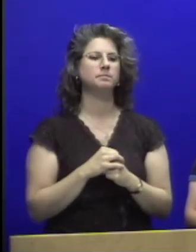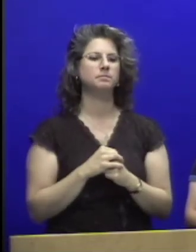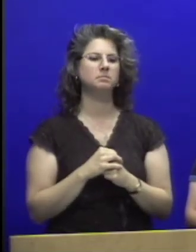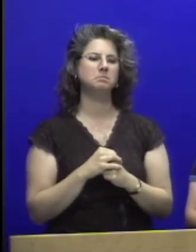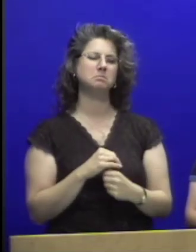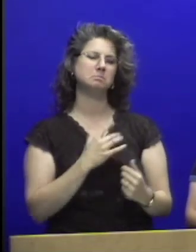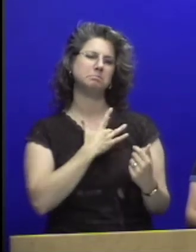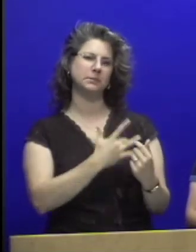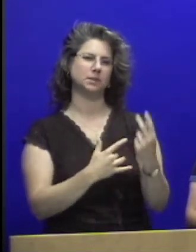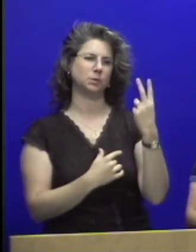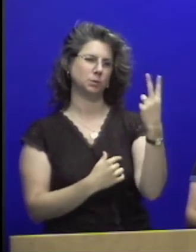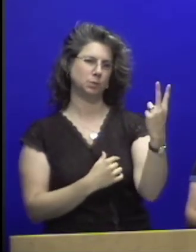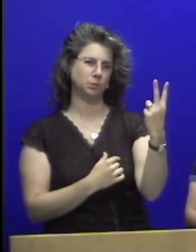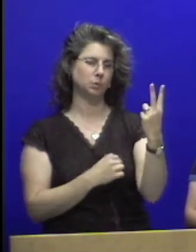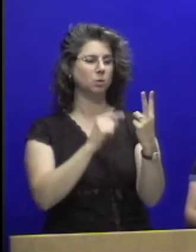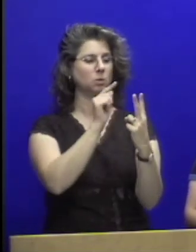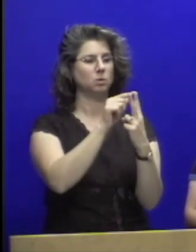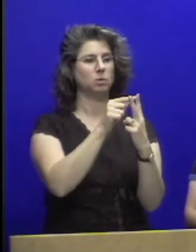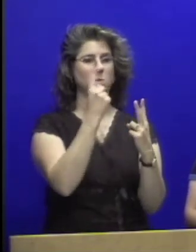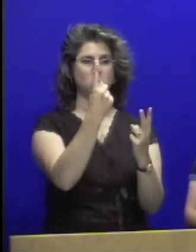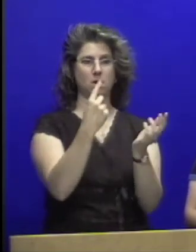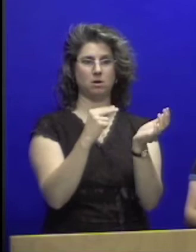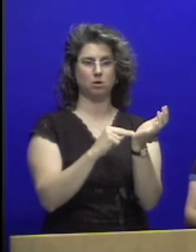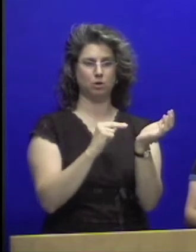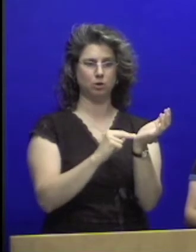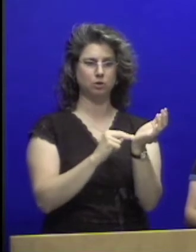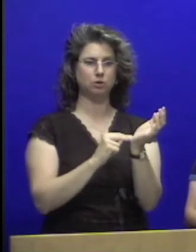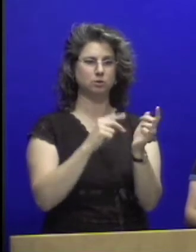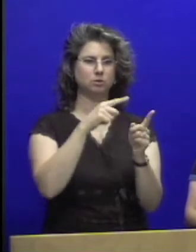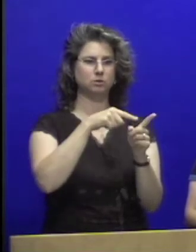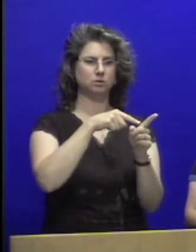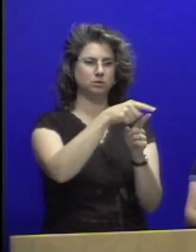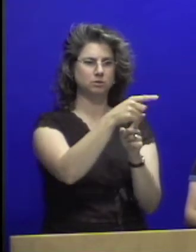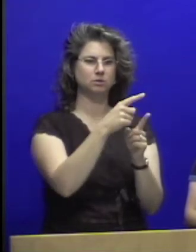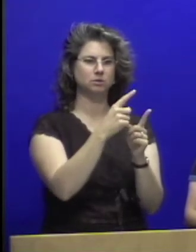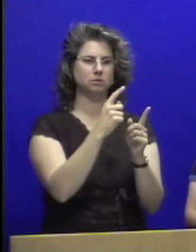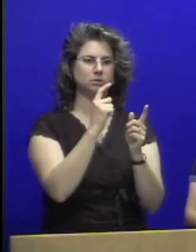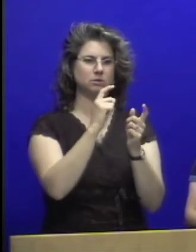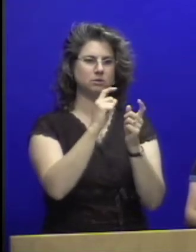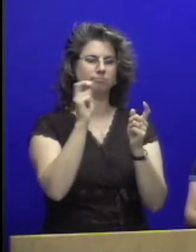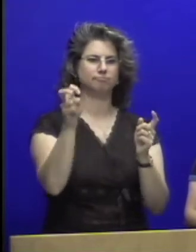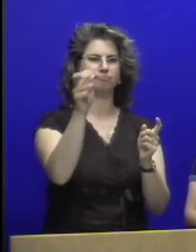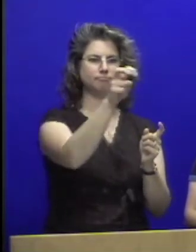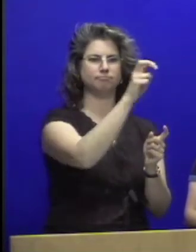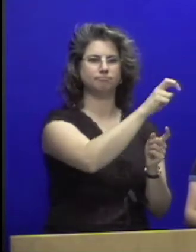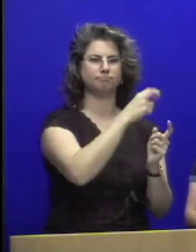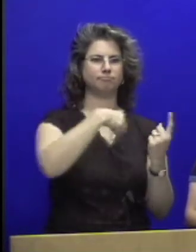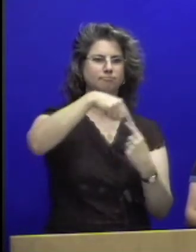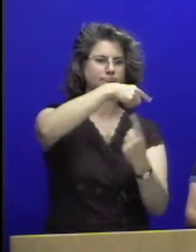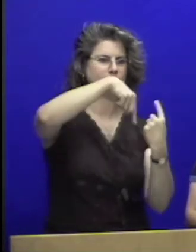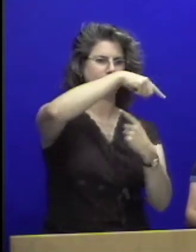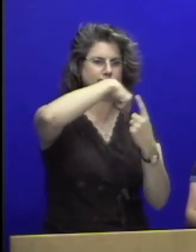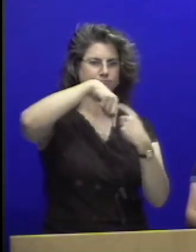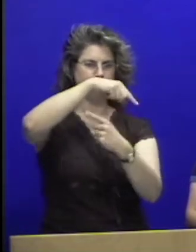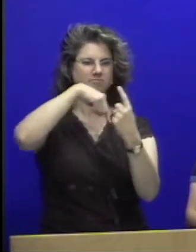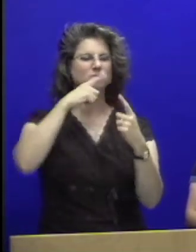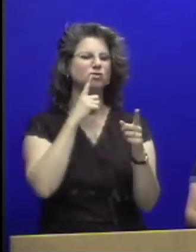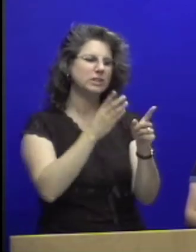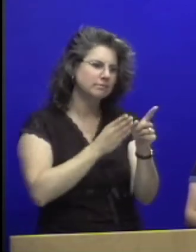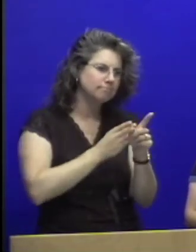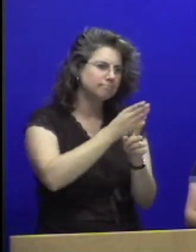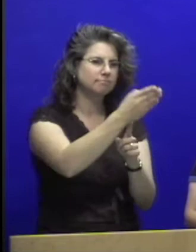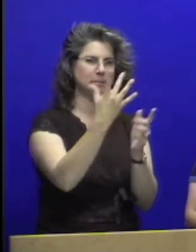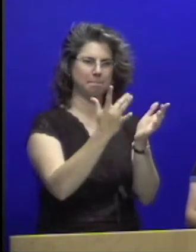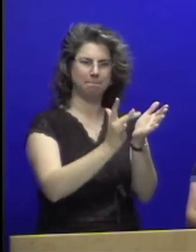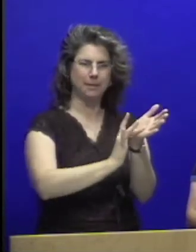2 nurses usually. One is a circulating nurse who's in charge of all the